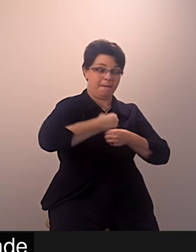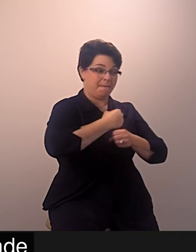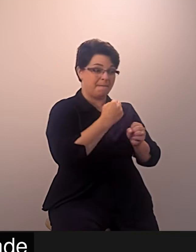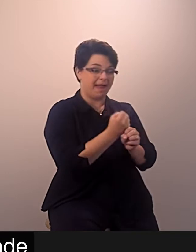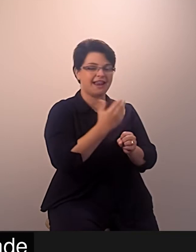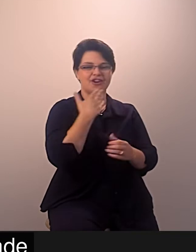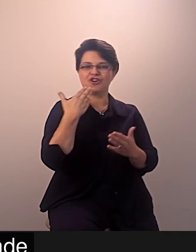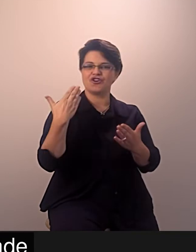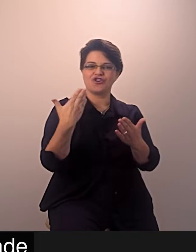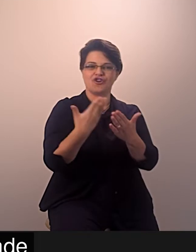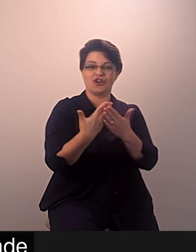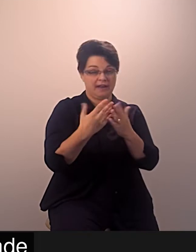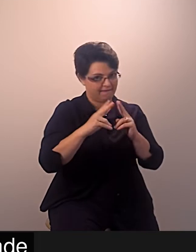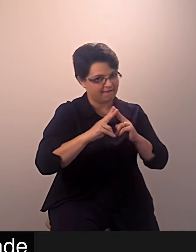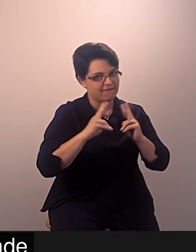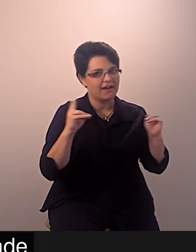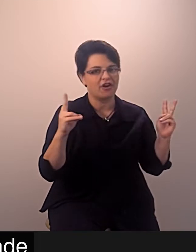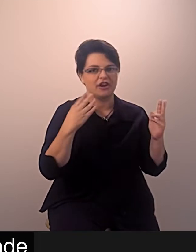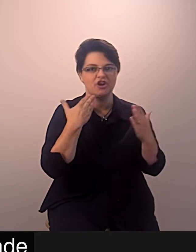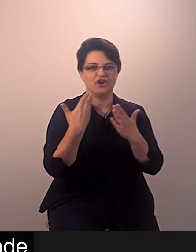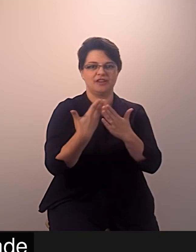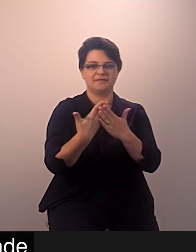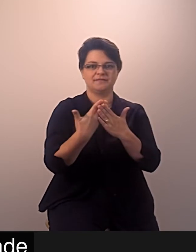It was all very good.